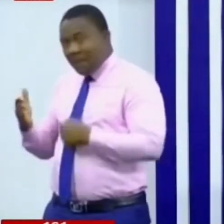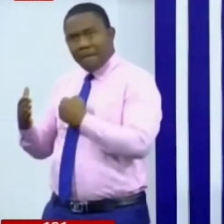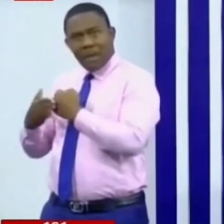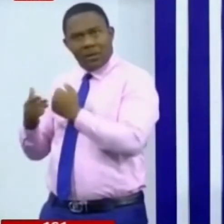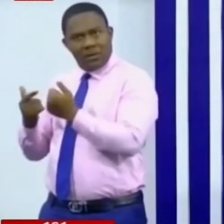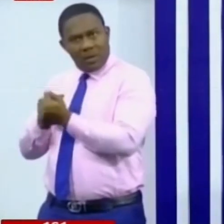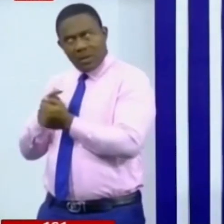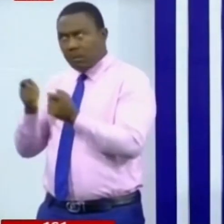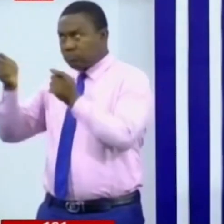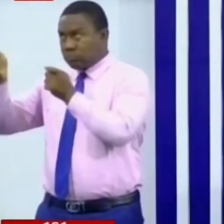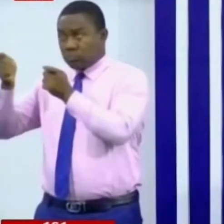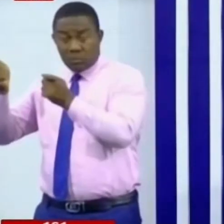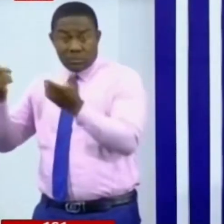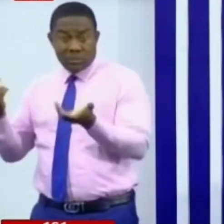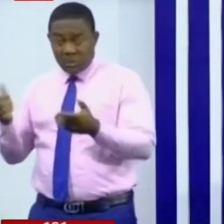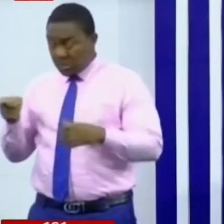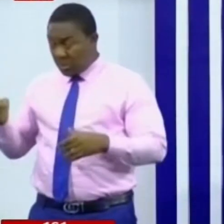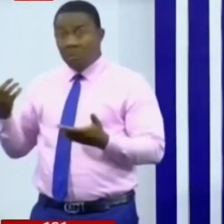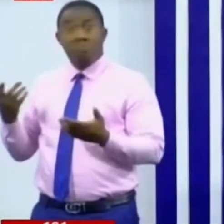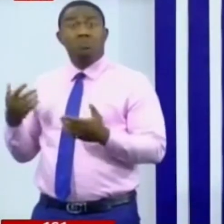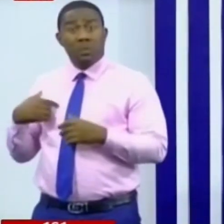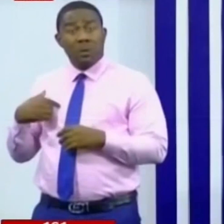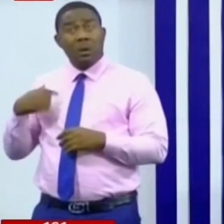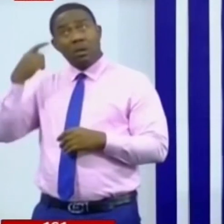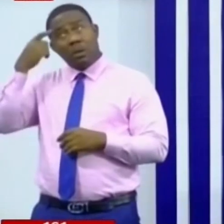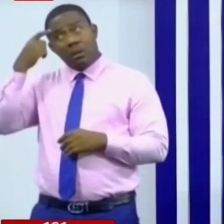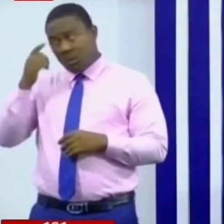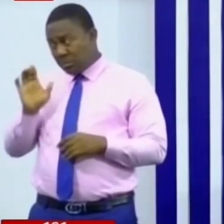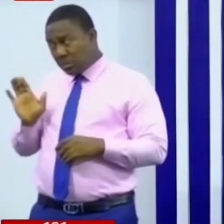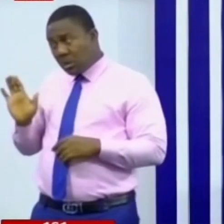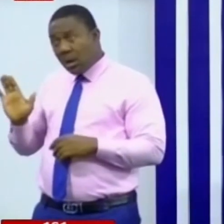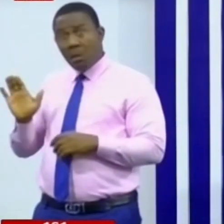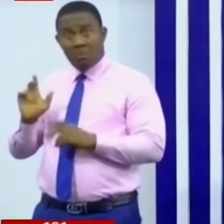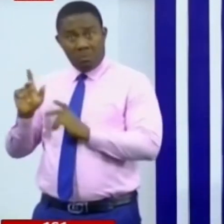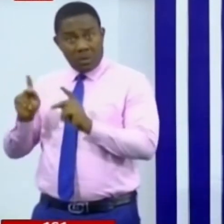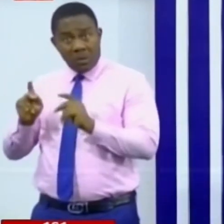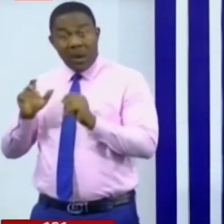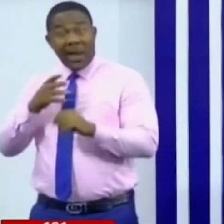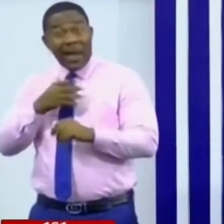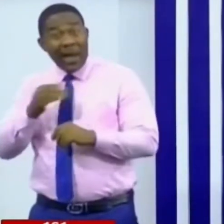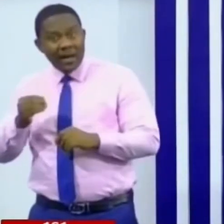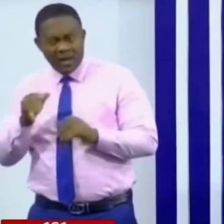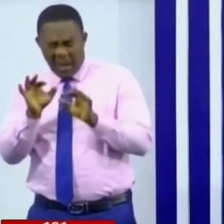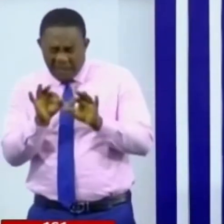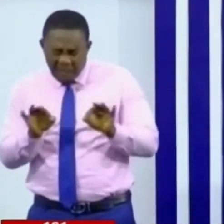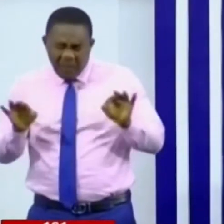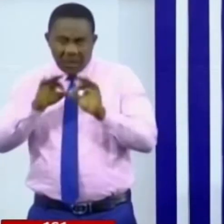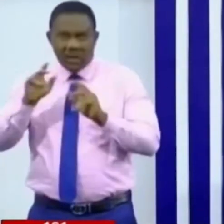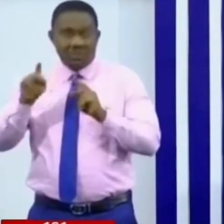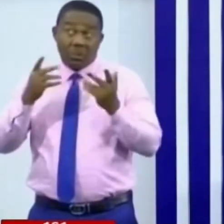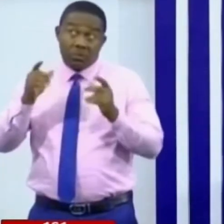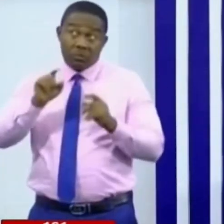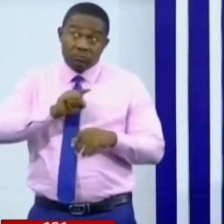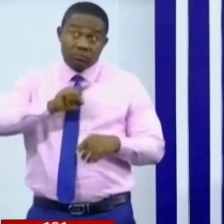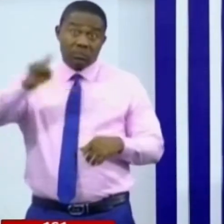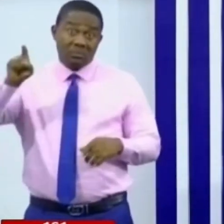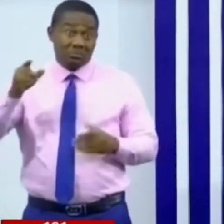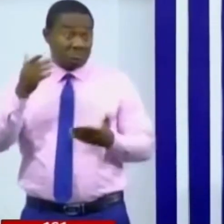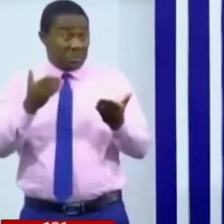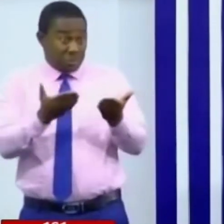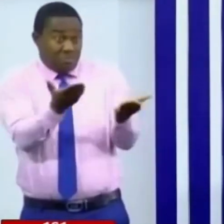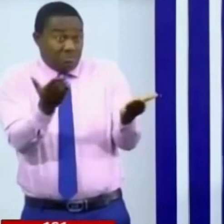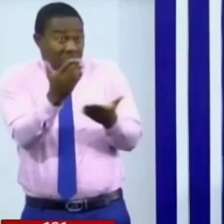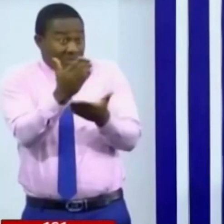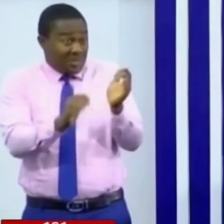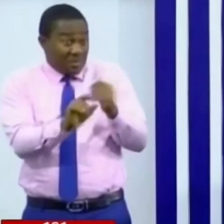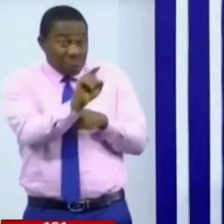people and some VIP personnel will be allowed there. So in case we get some of you here, VIP